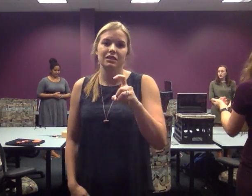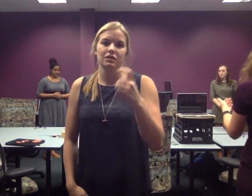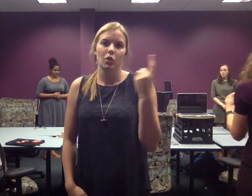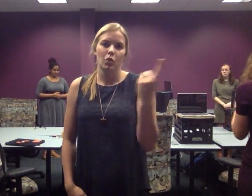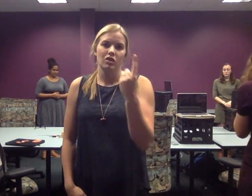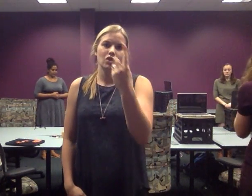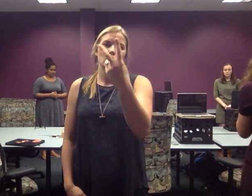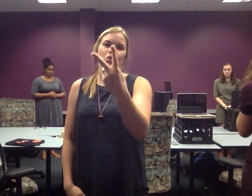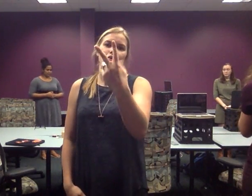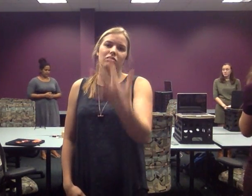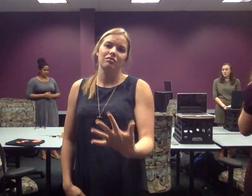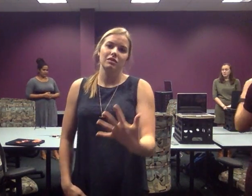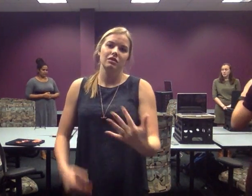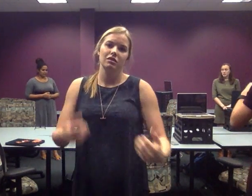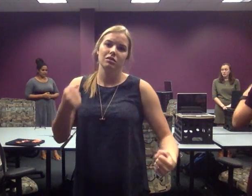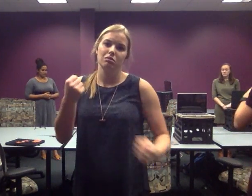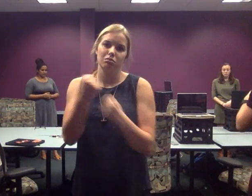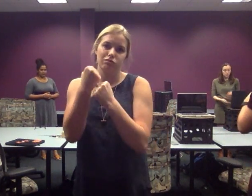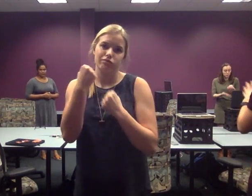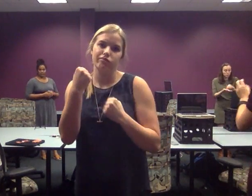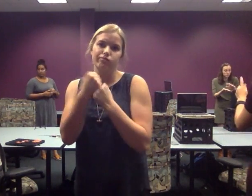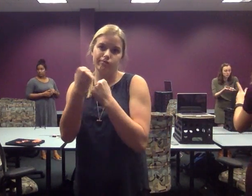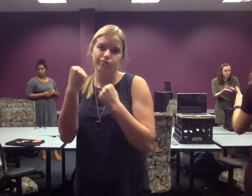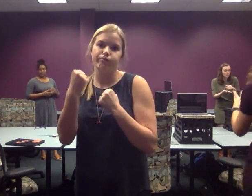A couple seconds to catch up on your notes.